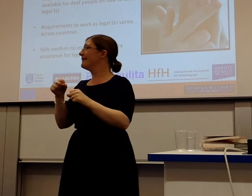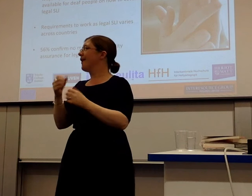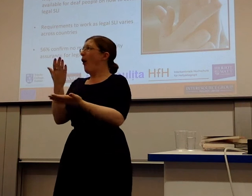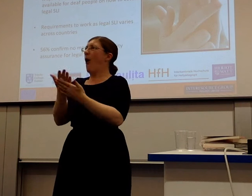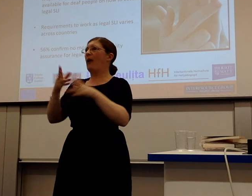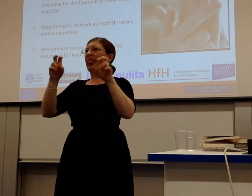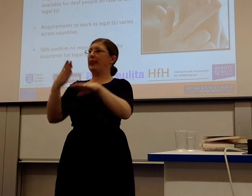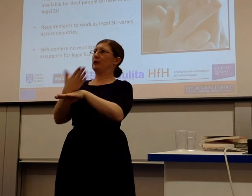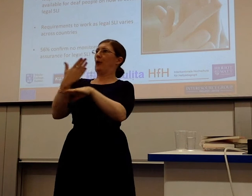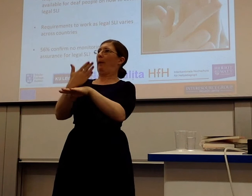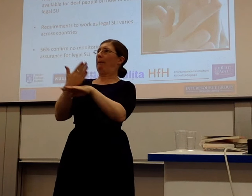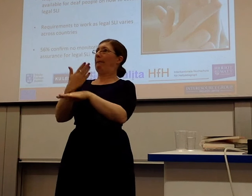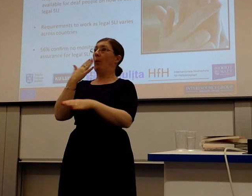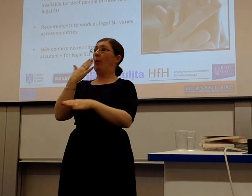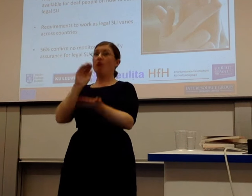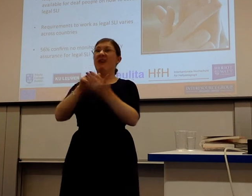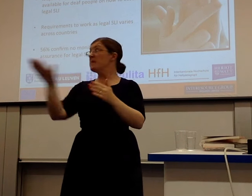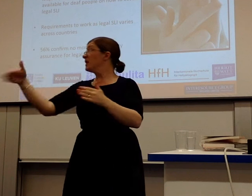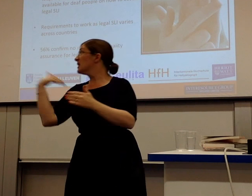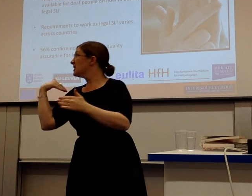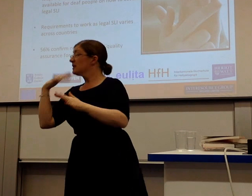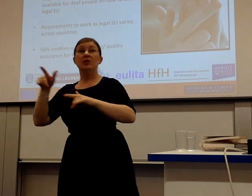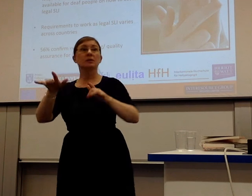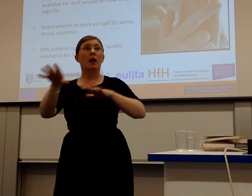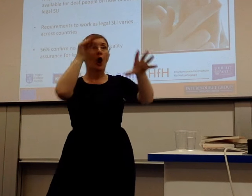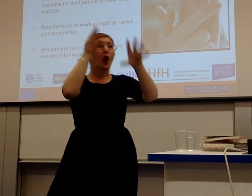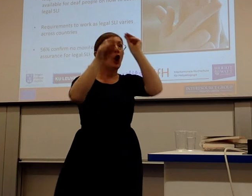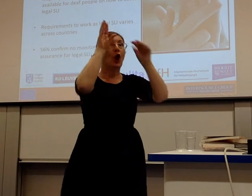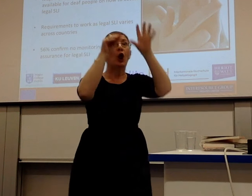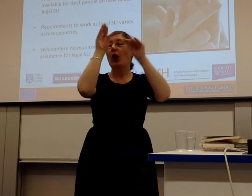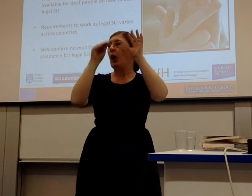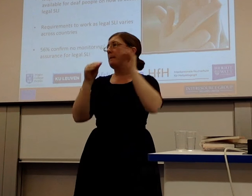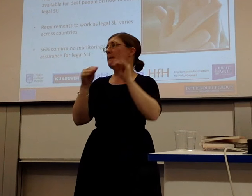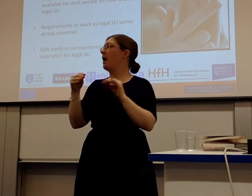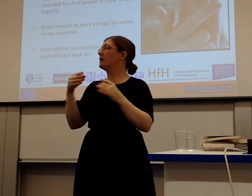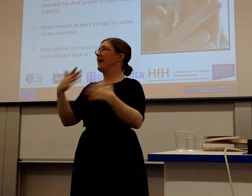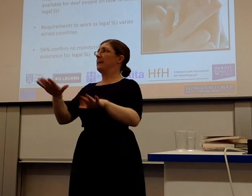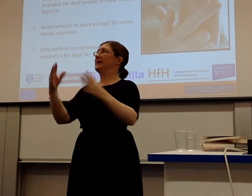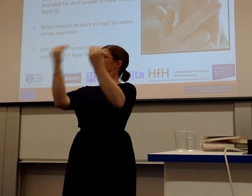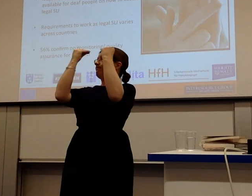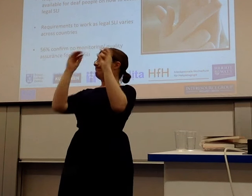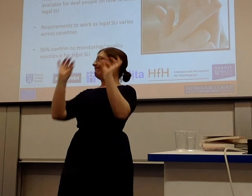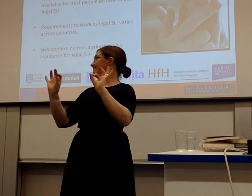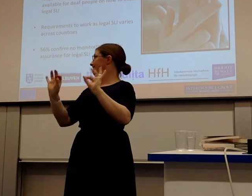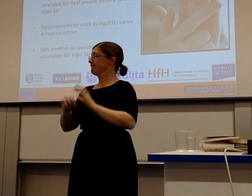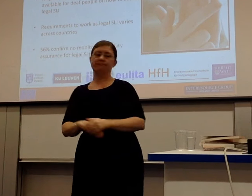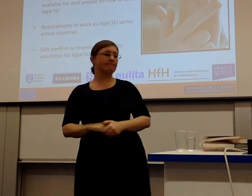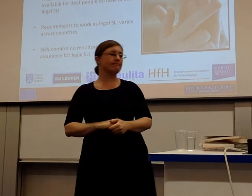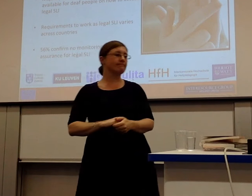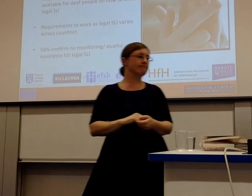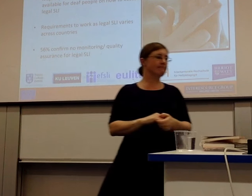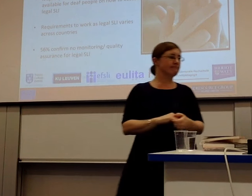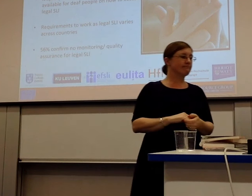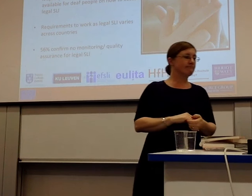hoc provision. There was maybe things that people would learn on the job. They would have to learn in practice, you know, from their colleagues. There wasn't much